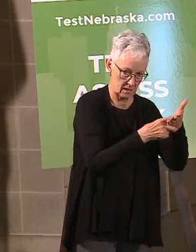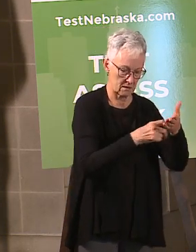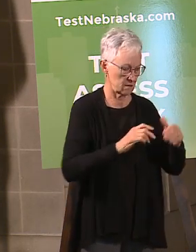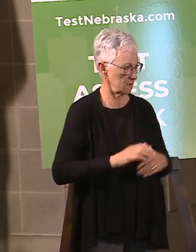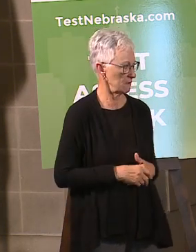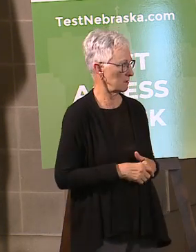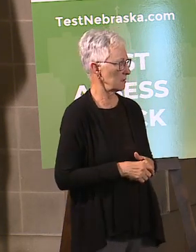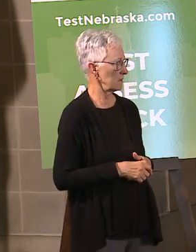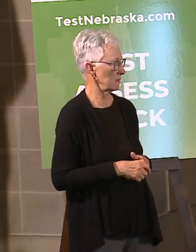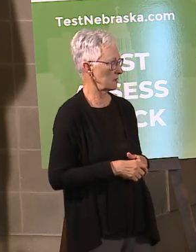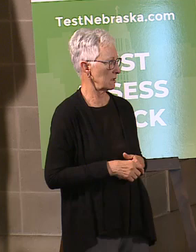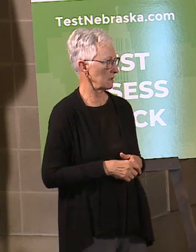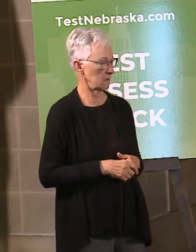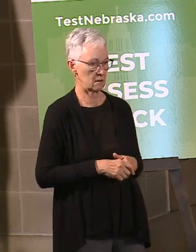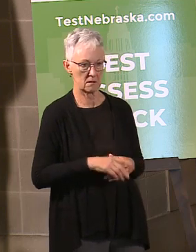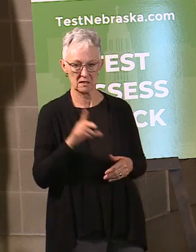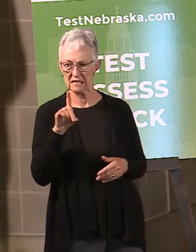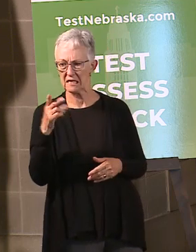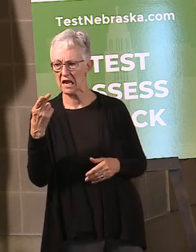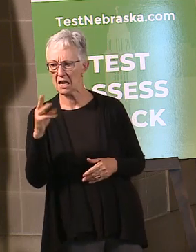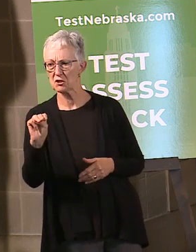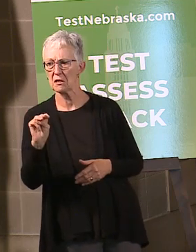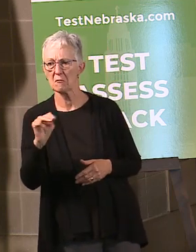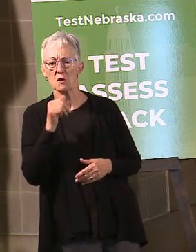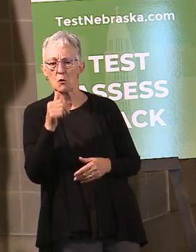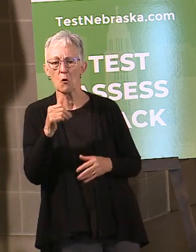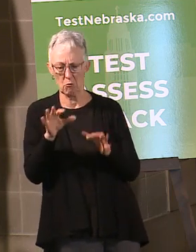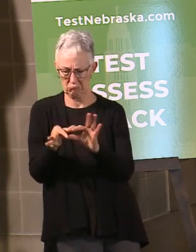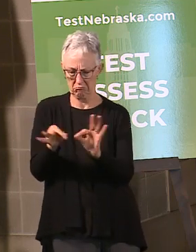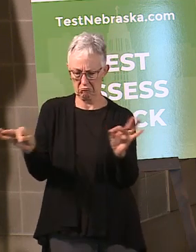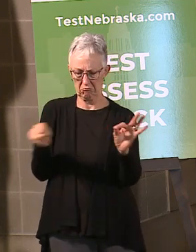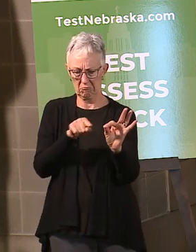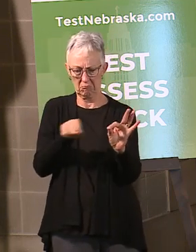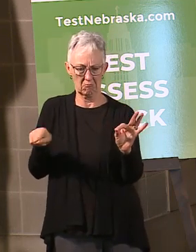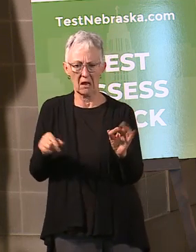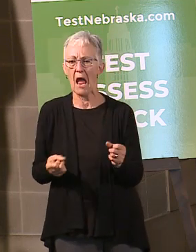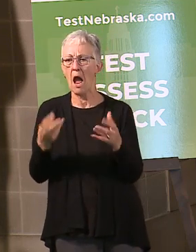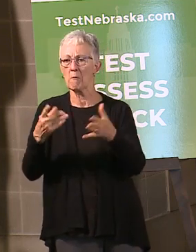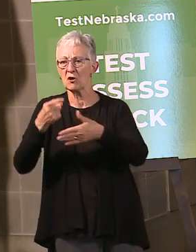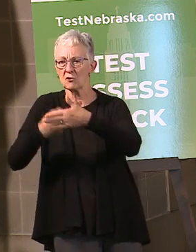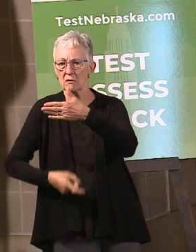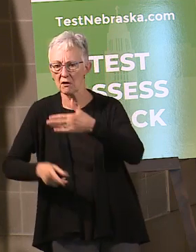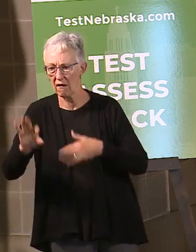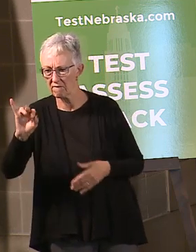DHMs do not exactly specify what defines public gathering, who is criminally liable if it is